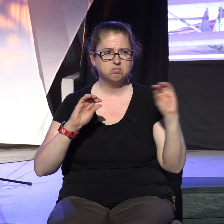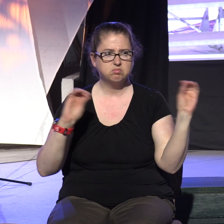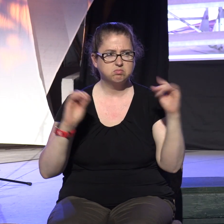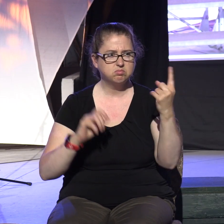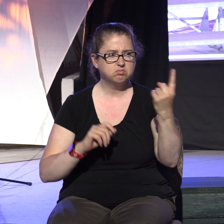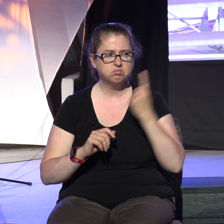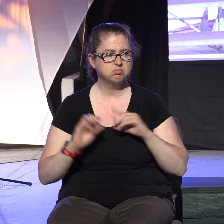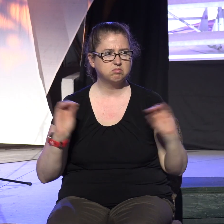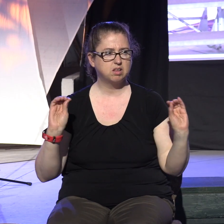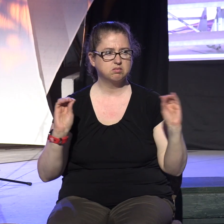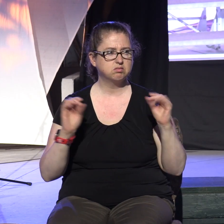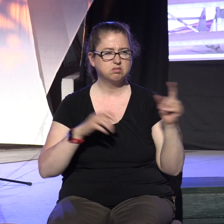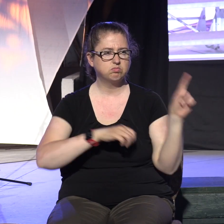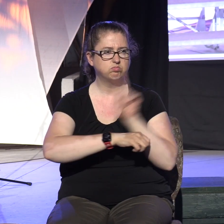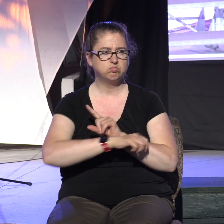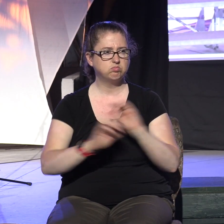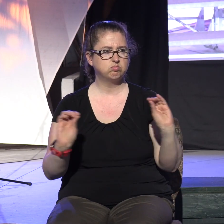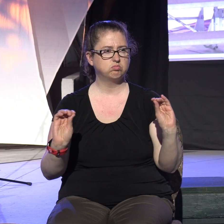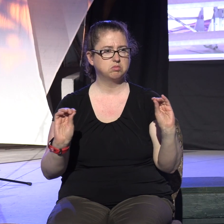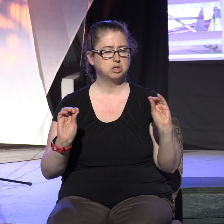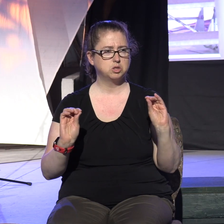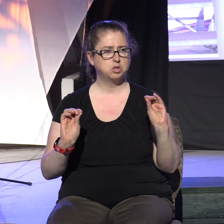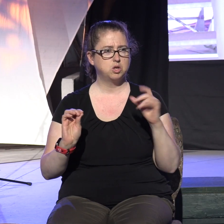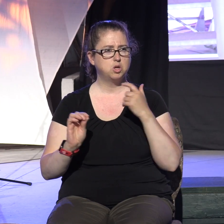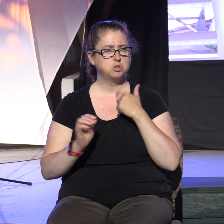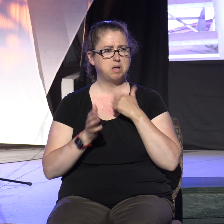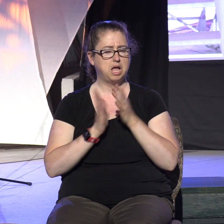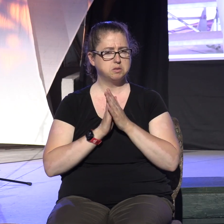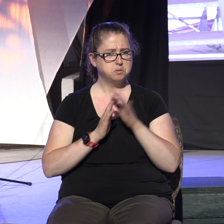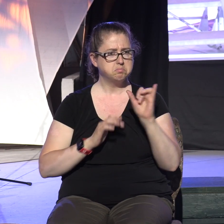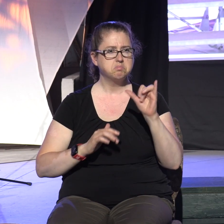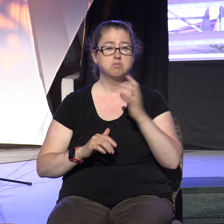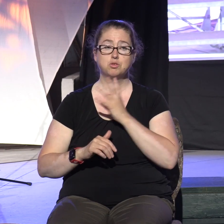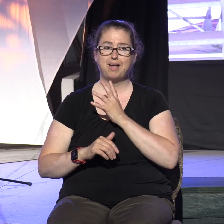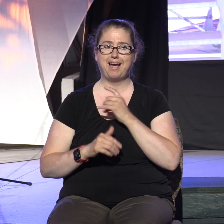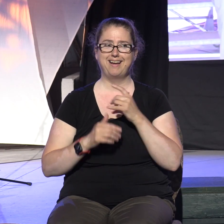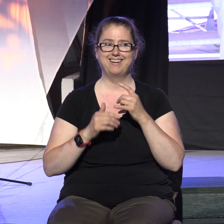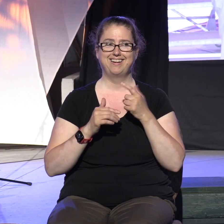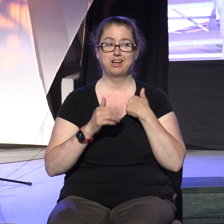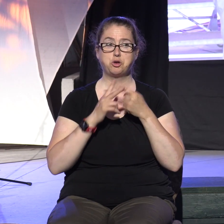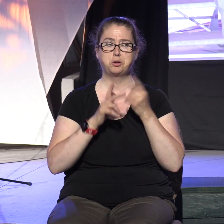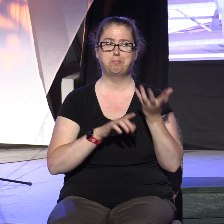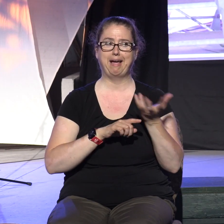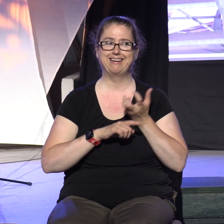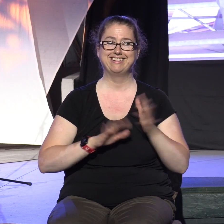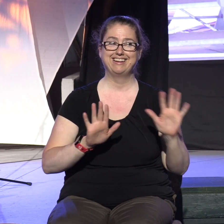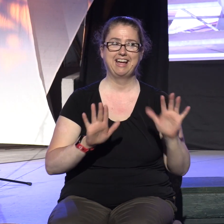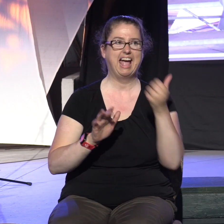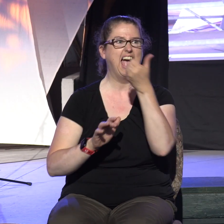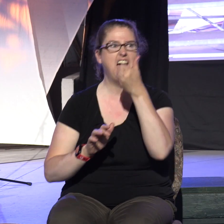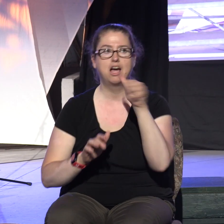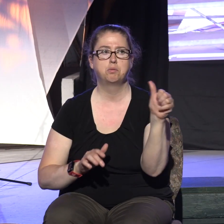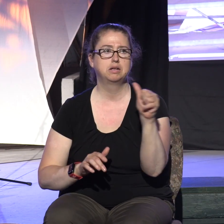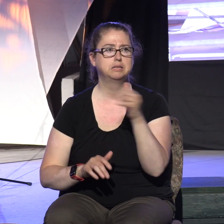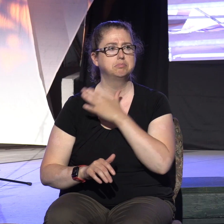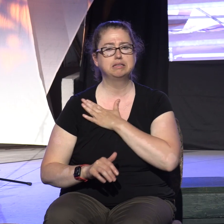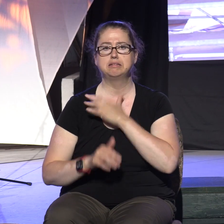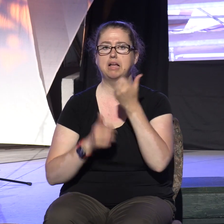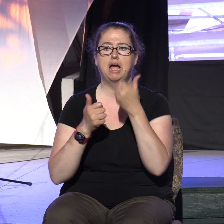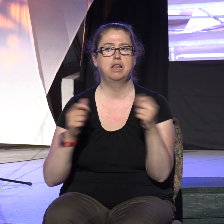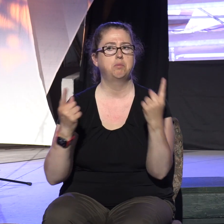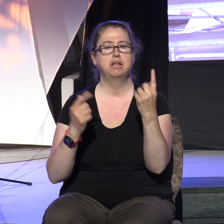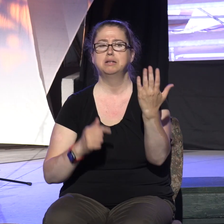anybody, who could say anything? For heaven's sake, help me here. I didn't say that, but I was thinking it.